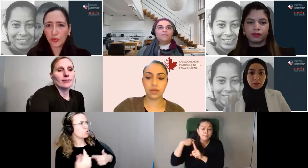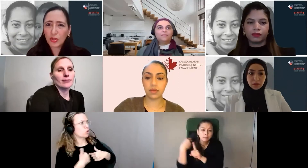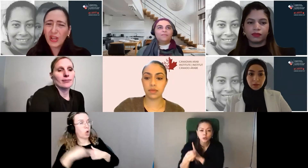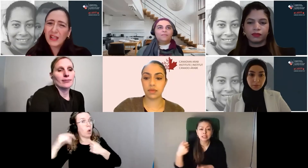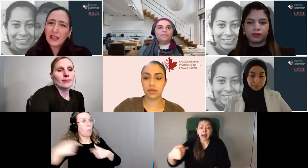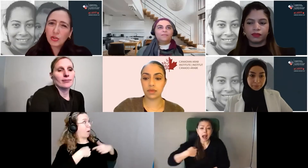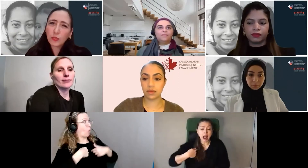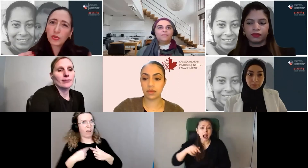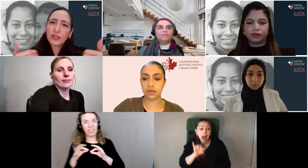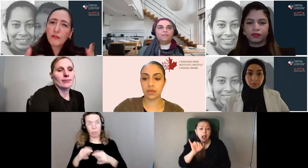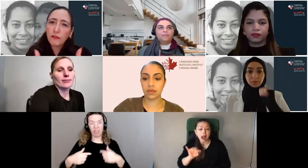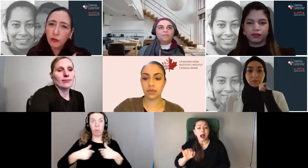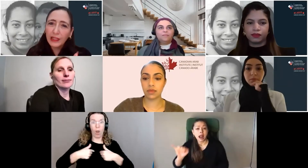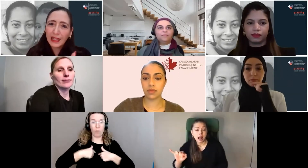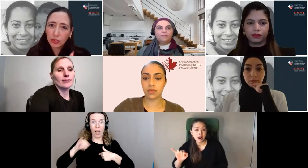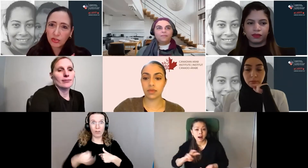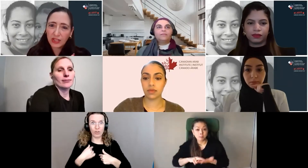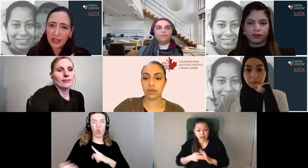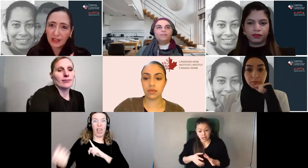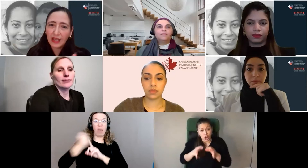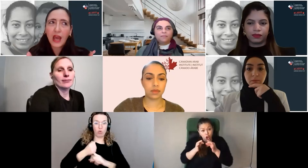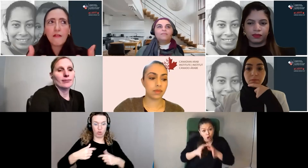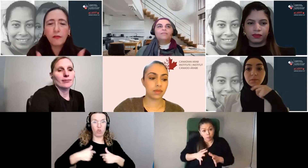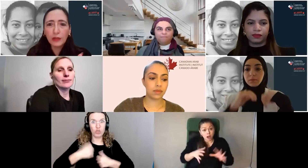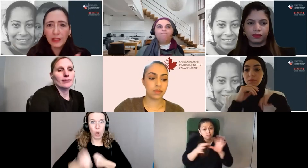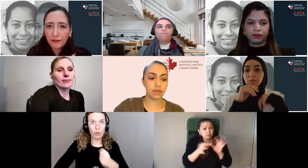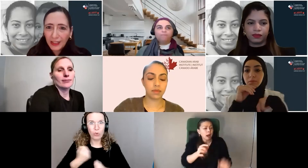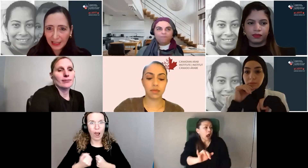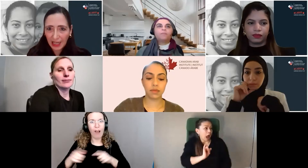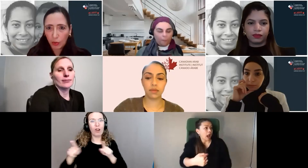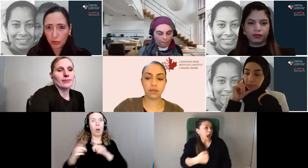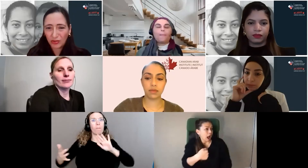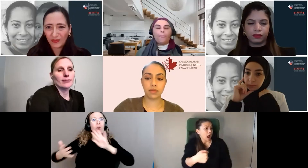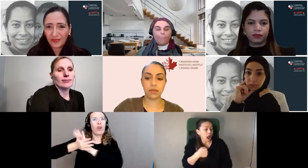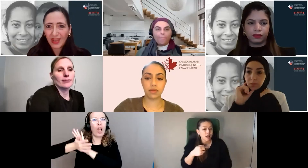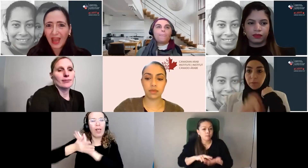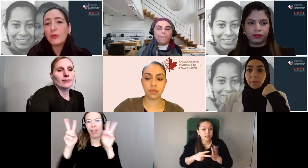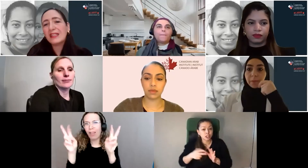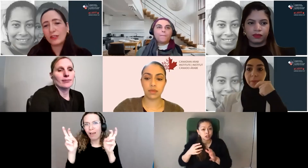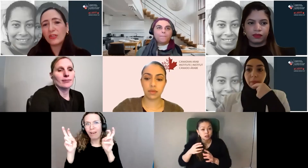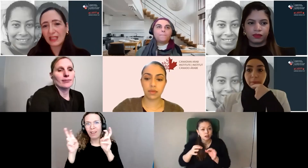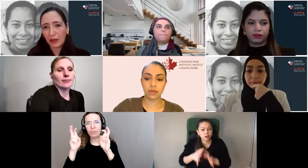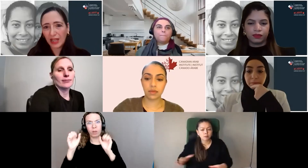in first person, the interpreter is fully associated and fully feeling that emotion. And we tend to discount that.